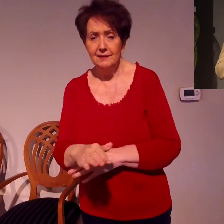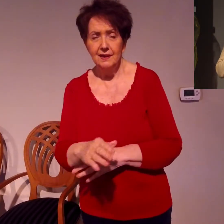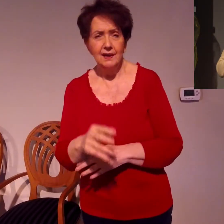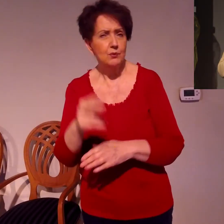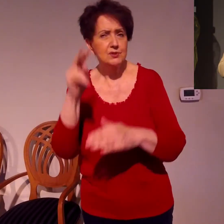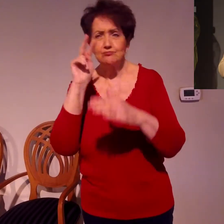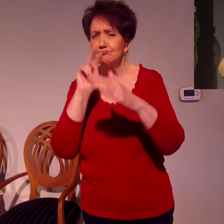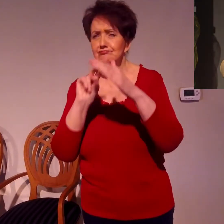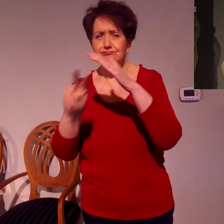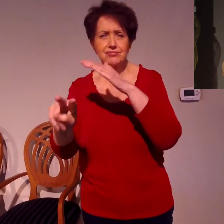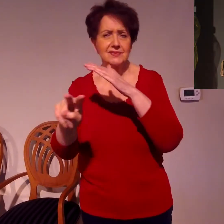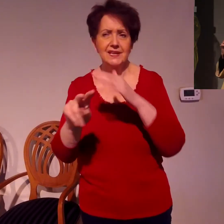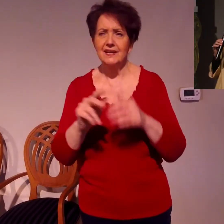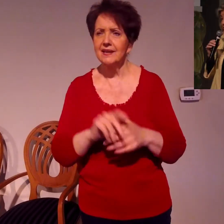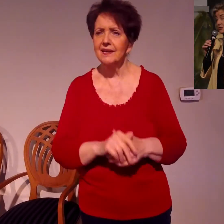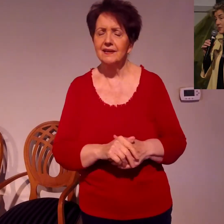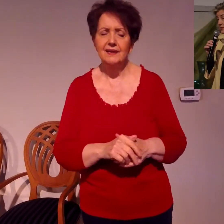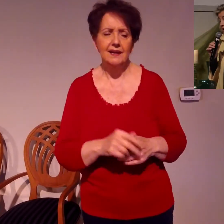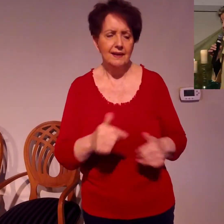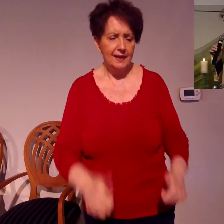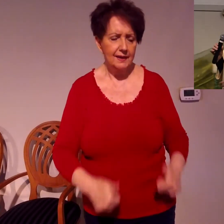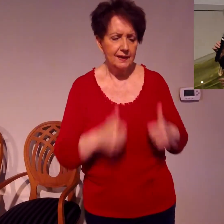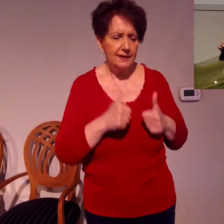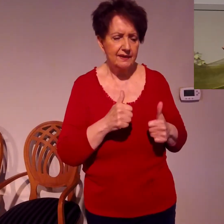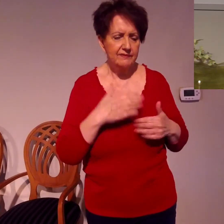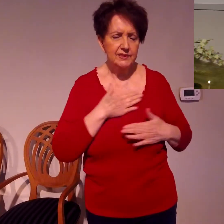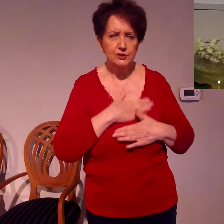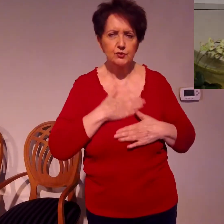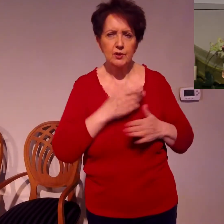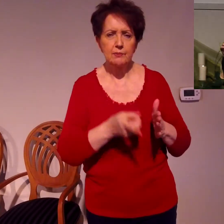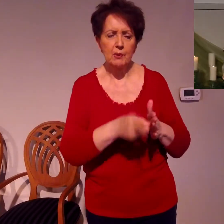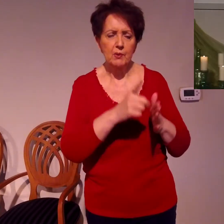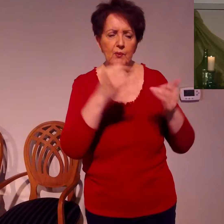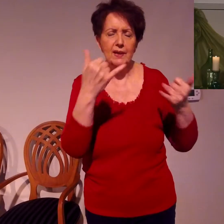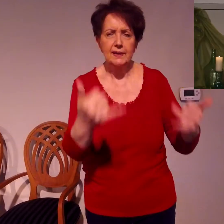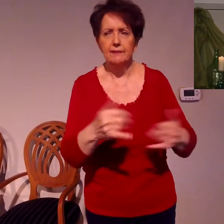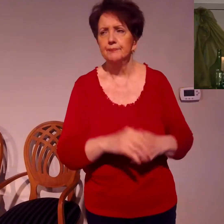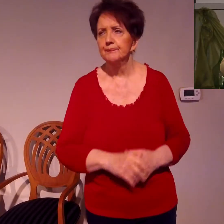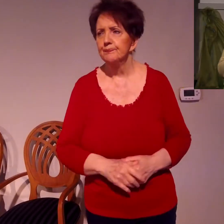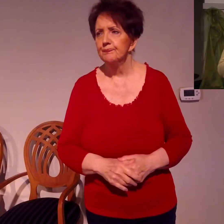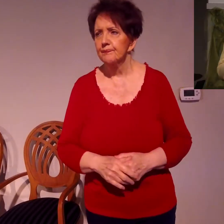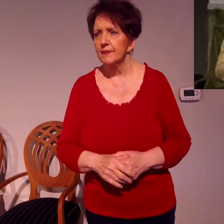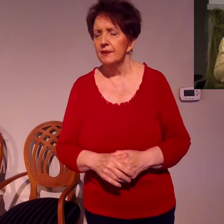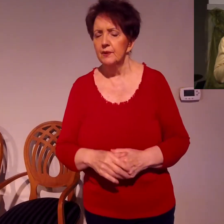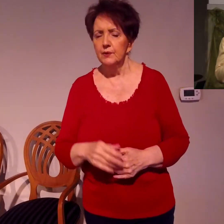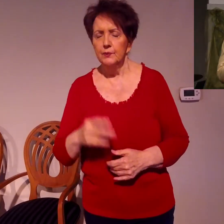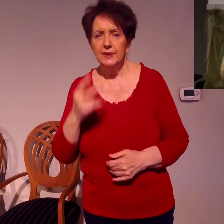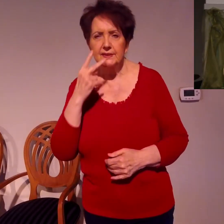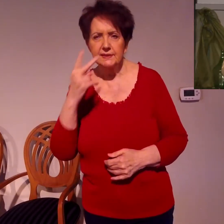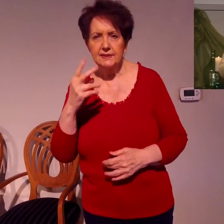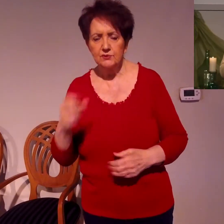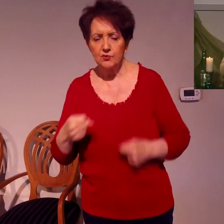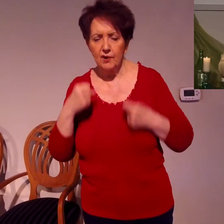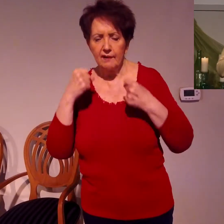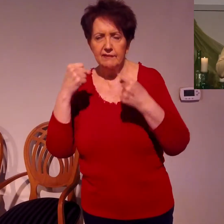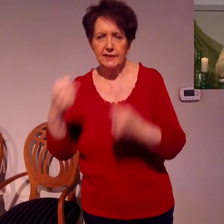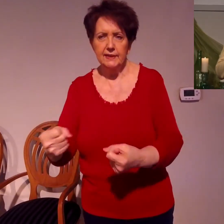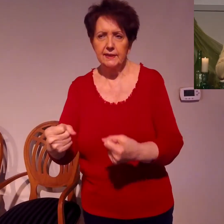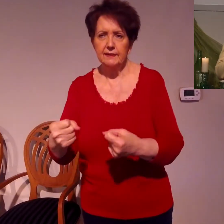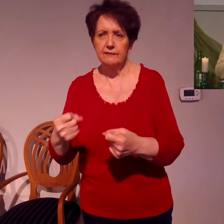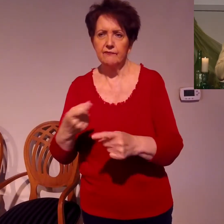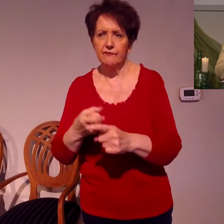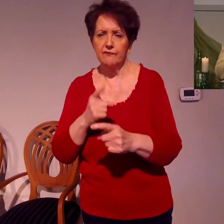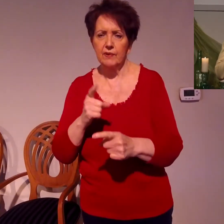ahead. I just live and enjoy the moment. Friday night, we had seen as we were driving in from